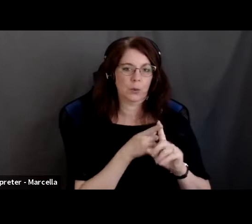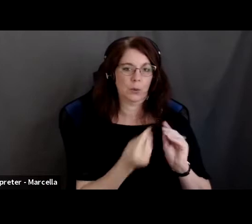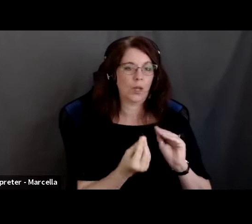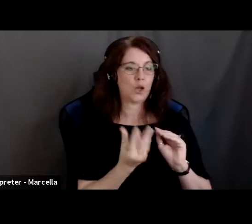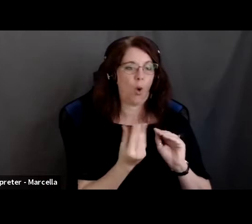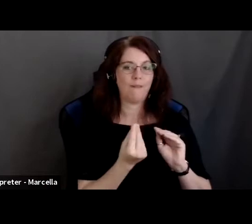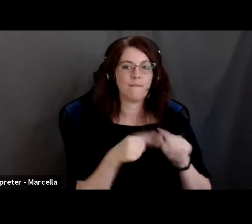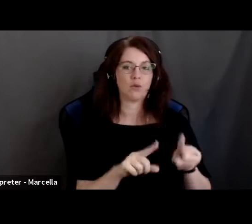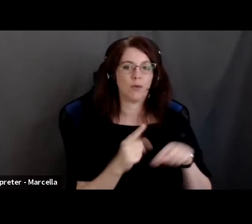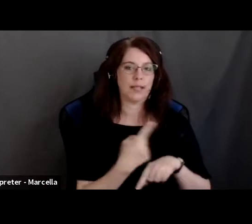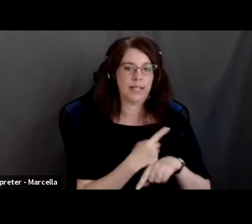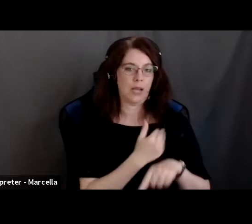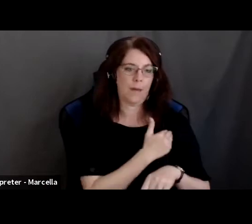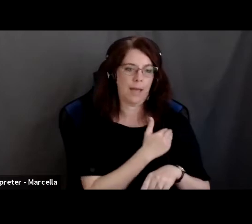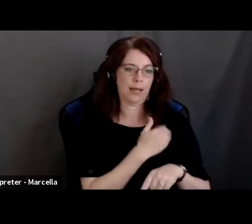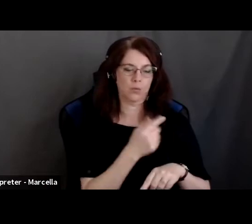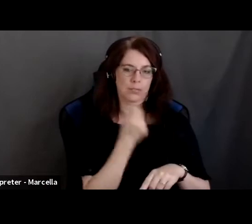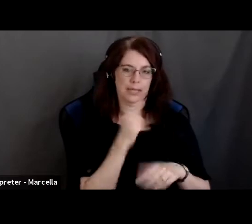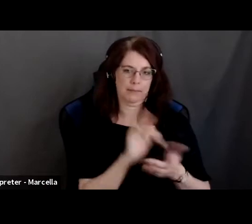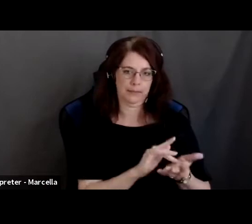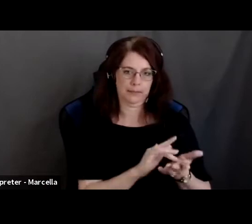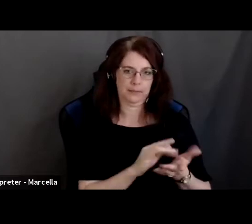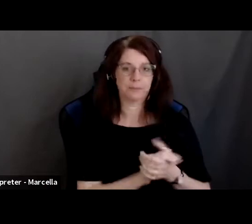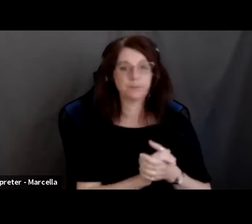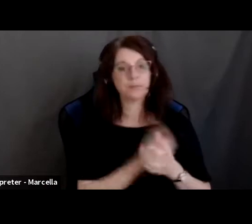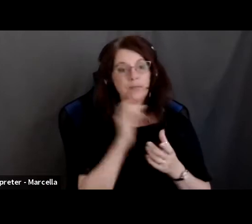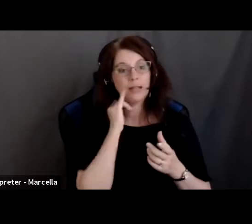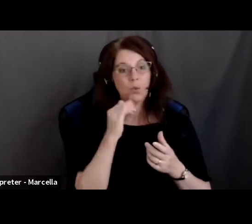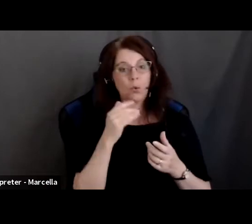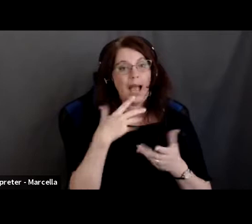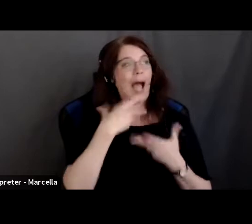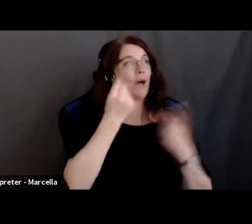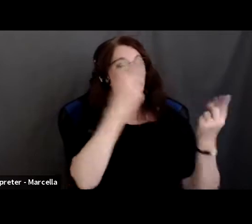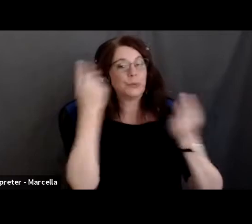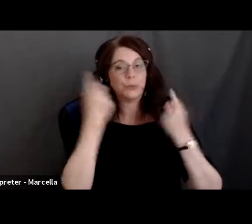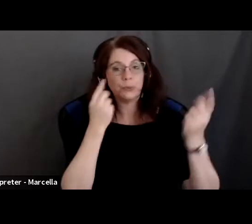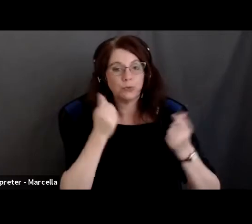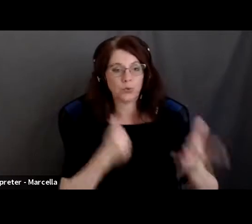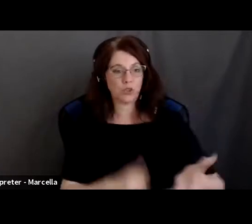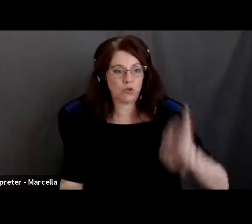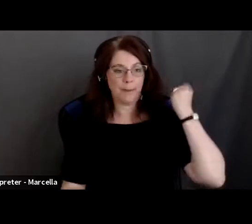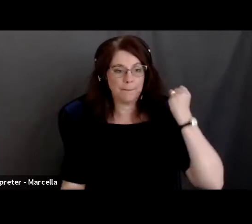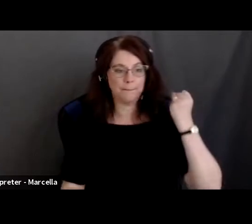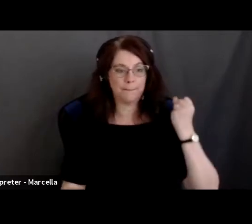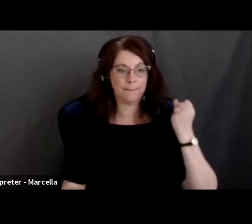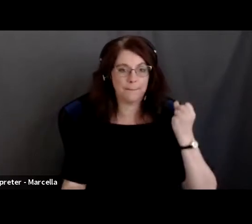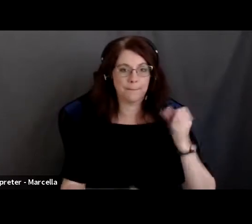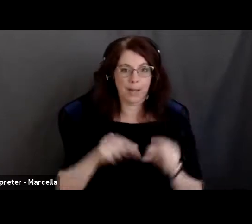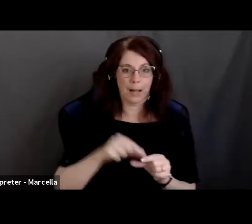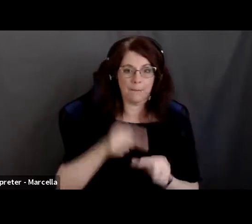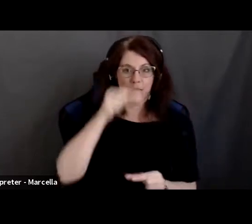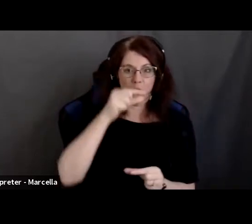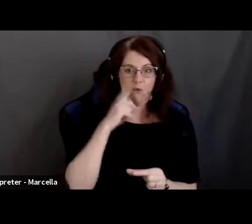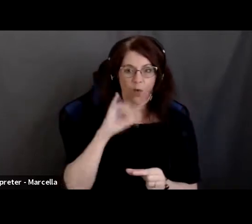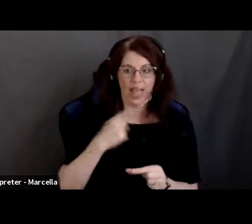throughout the day to just remind you to take your medication. If you're going to be going on the go, you can just grab your pill organizer for the